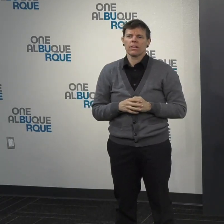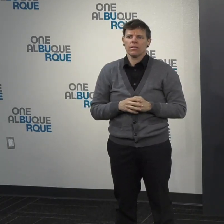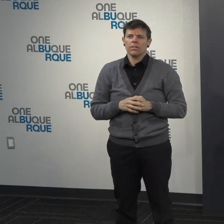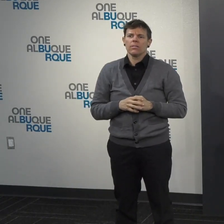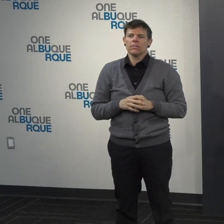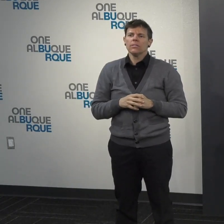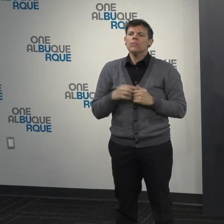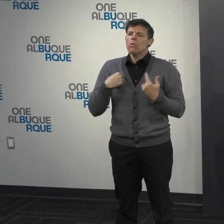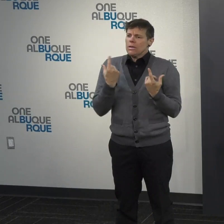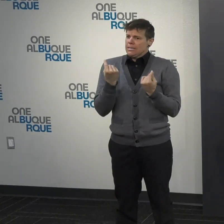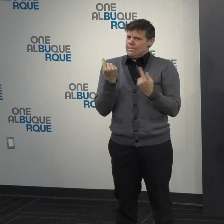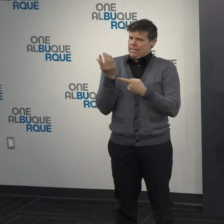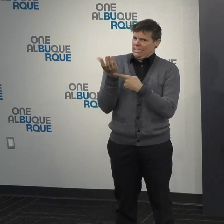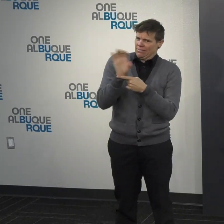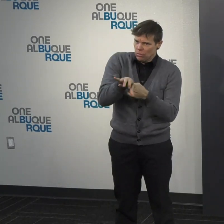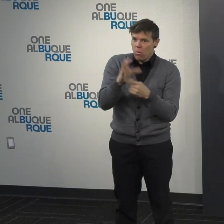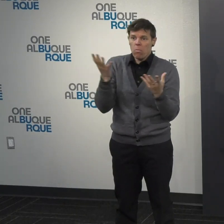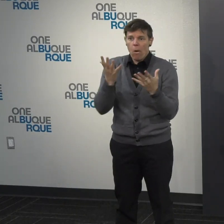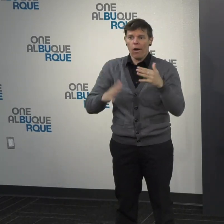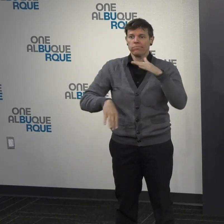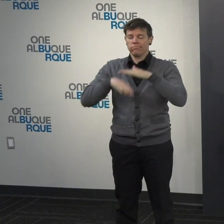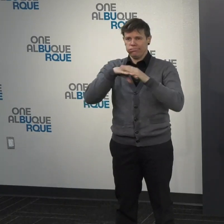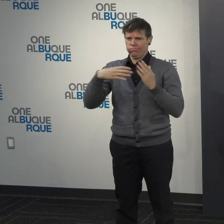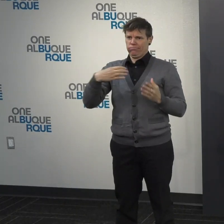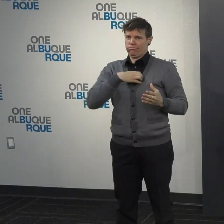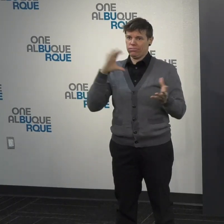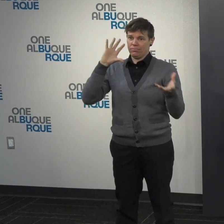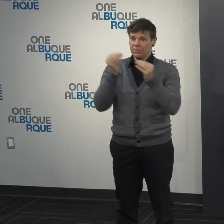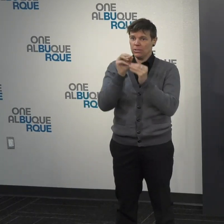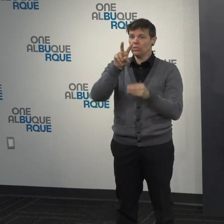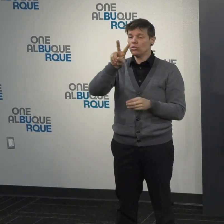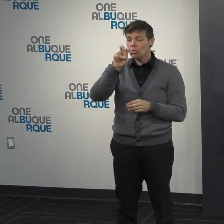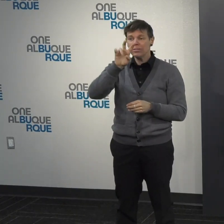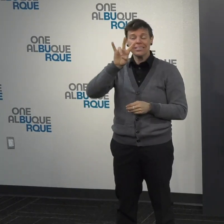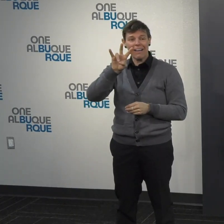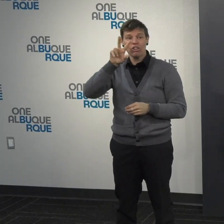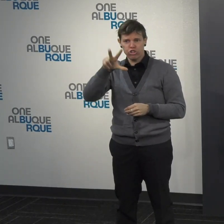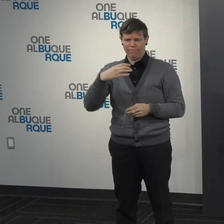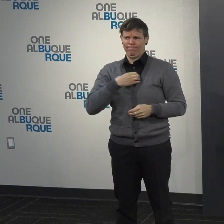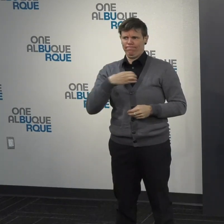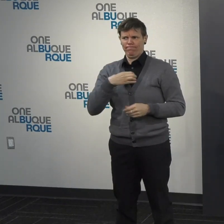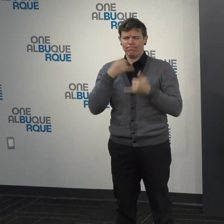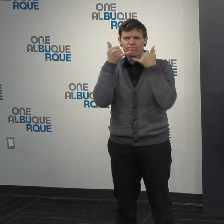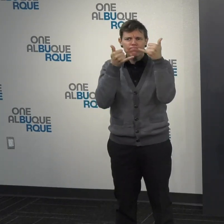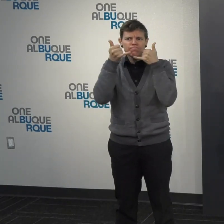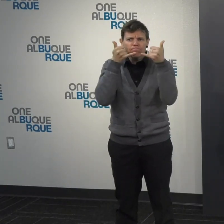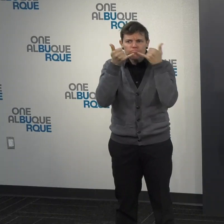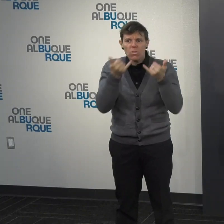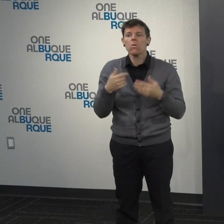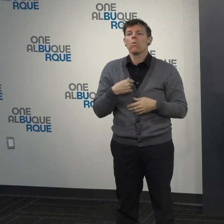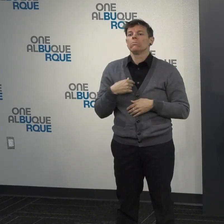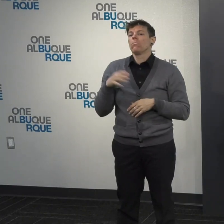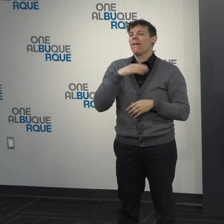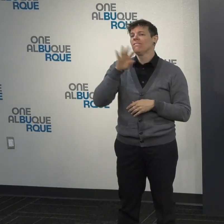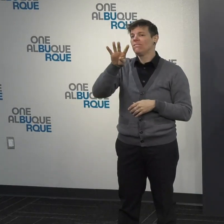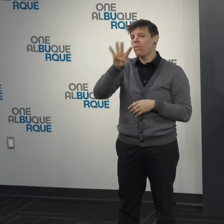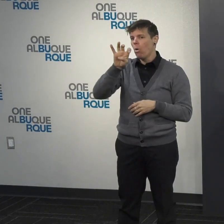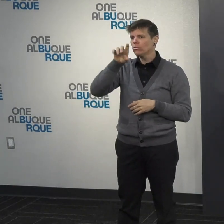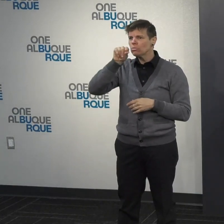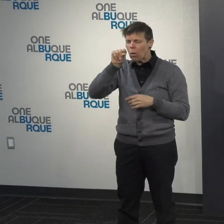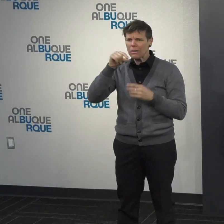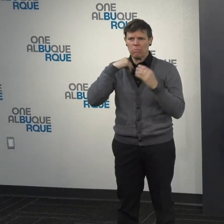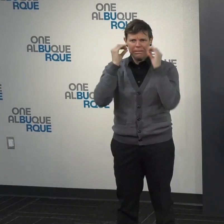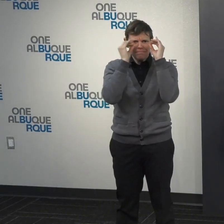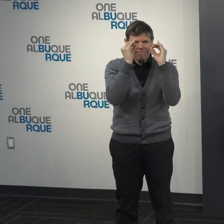to total complaints to about 273. We've done 420 levels of education